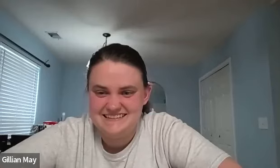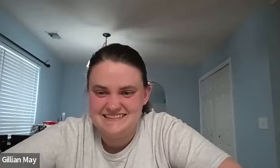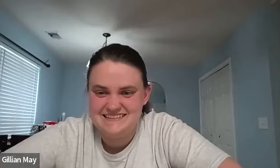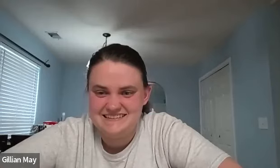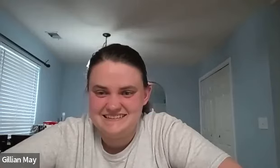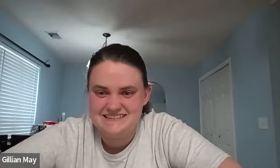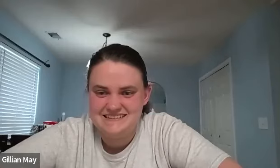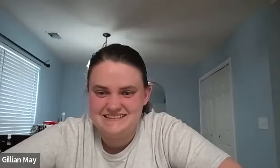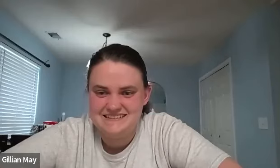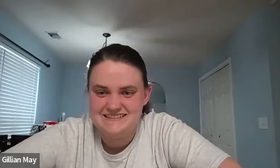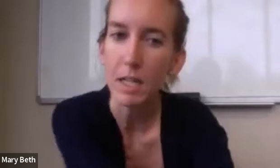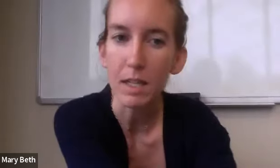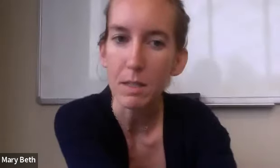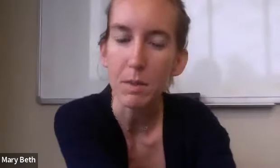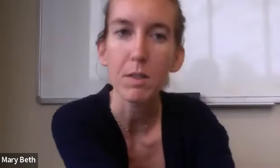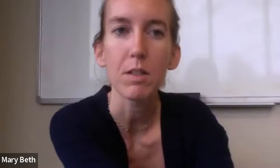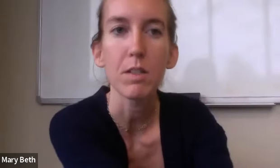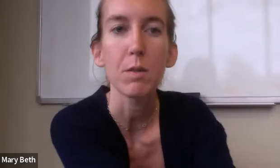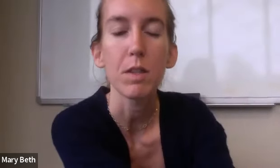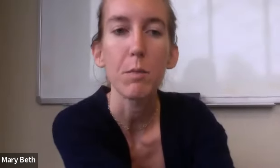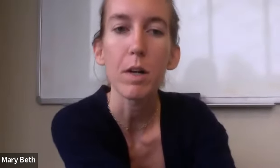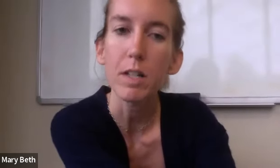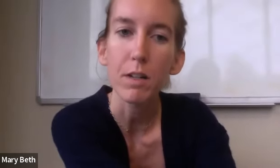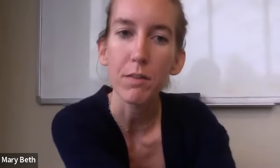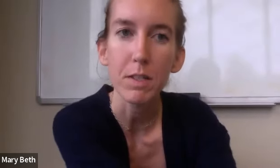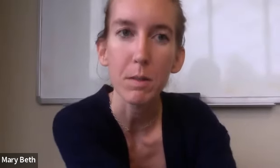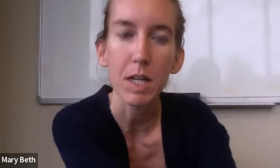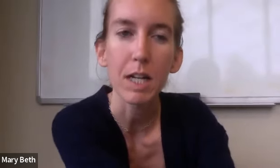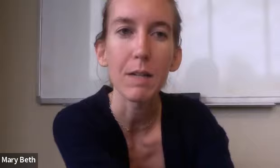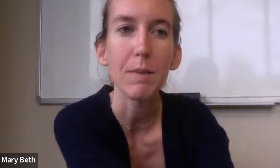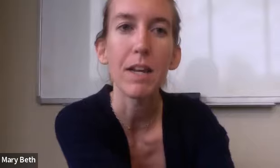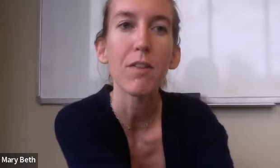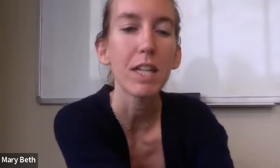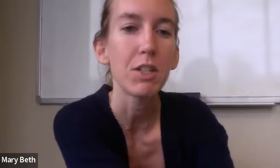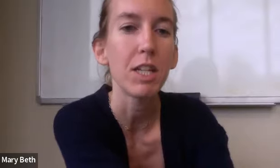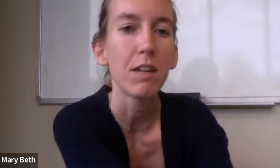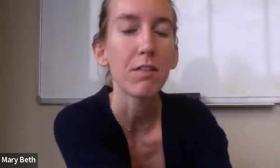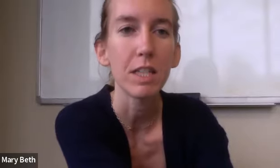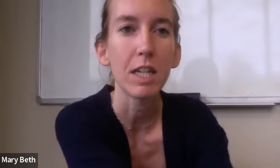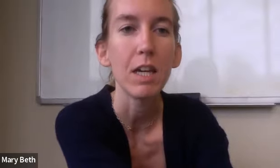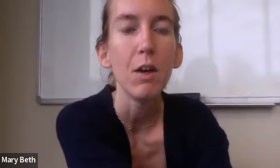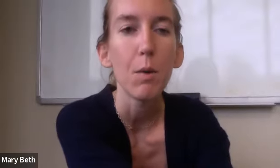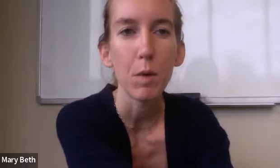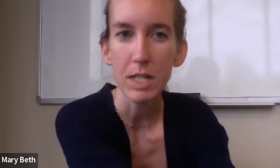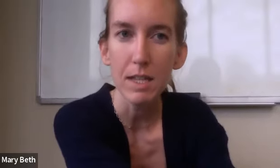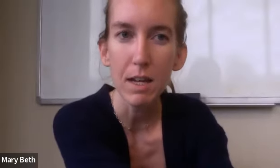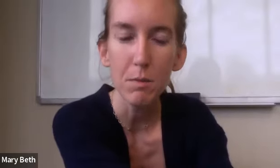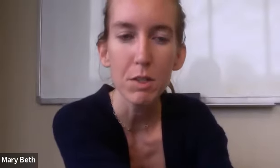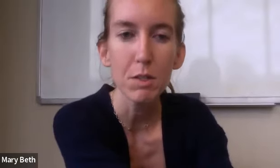However, the girls met separately this week, so I was just with Omara for some time, and I felt like she didn't really want to sign when she was with